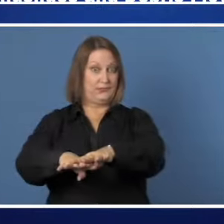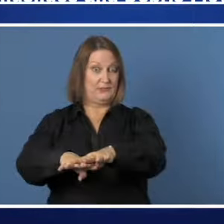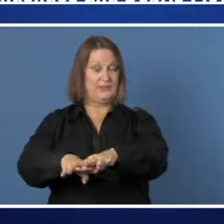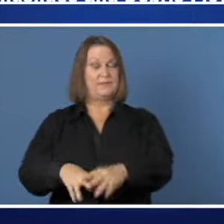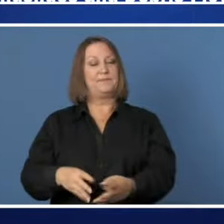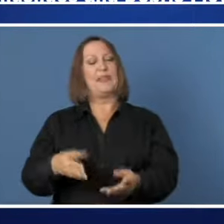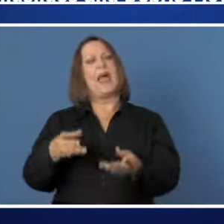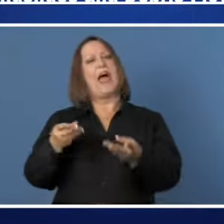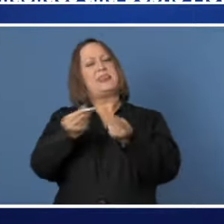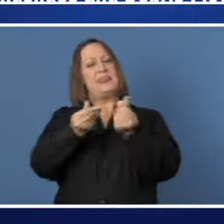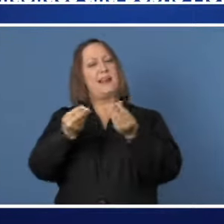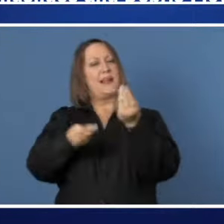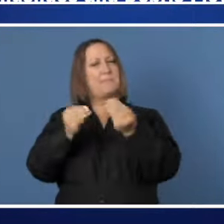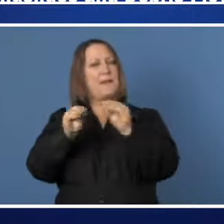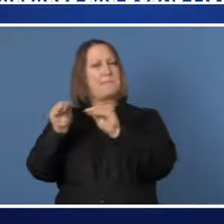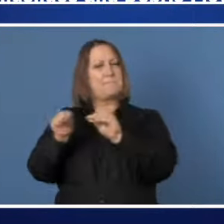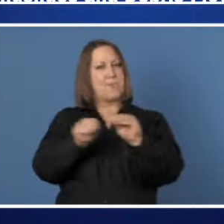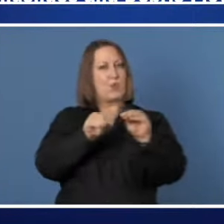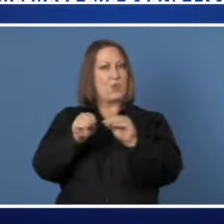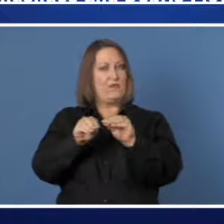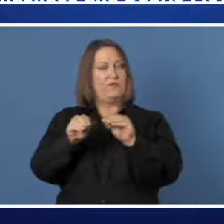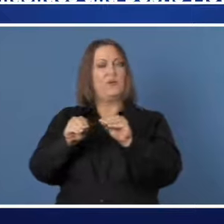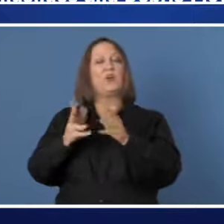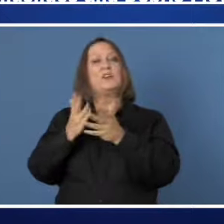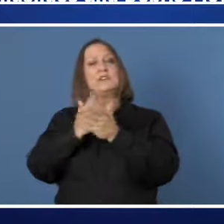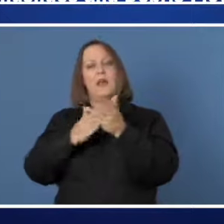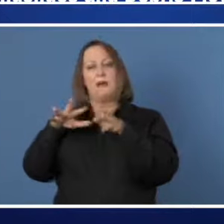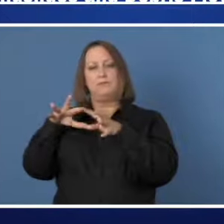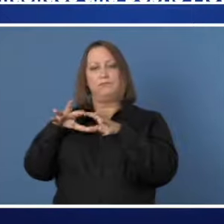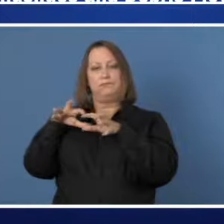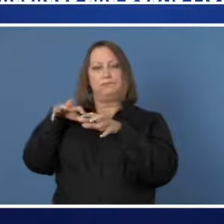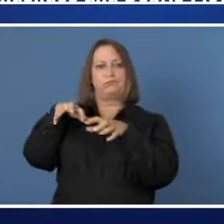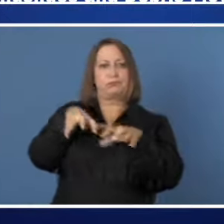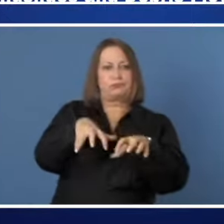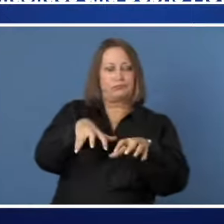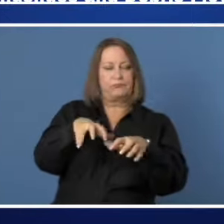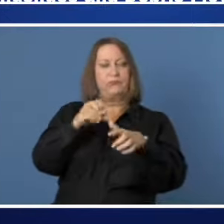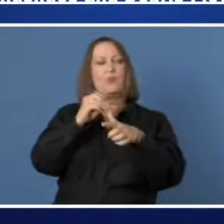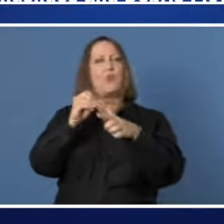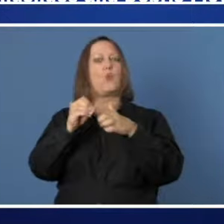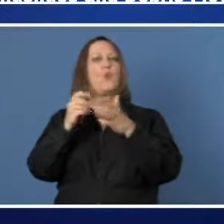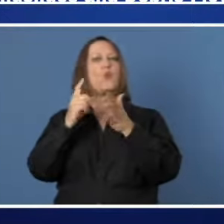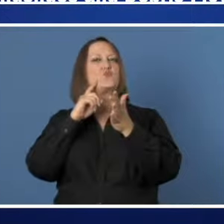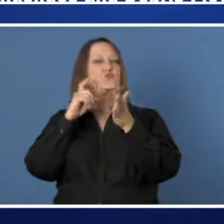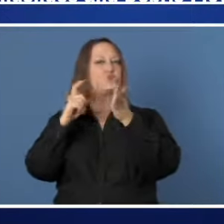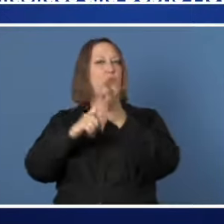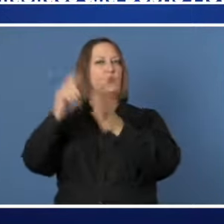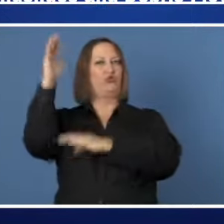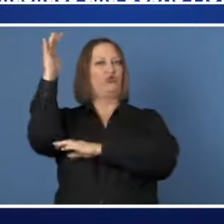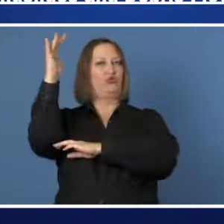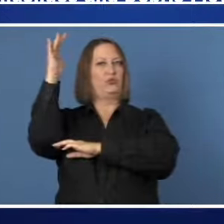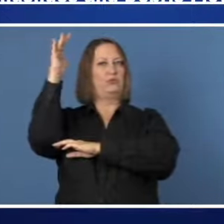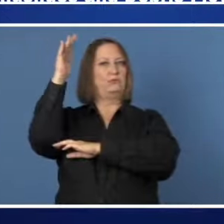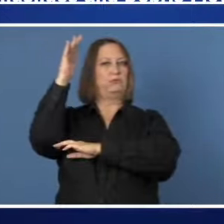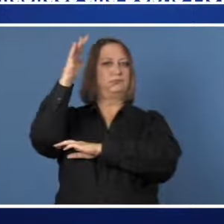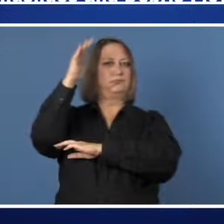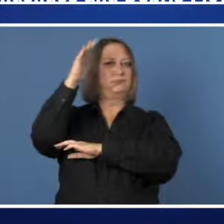Land movement, small slides, flows, or progressively leaning